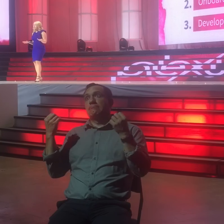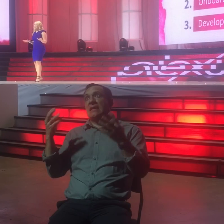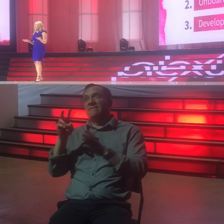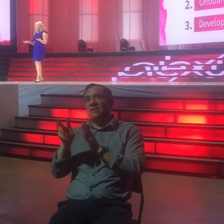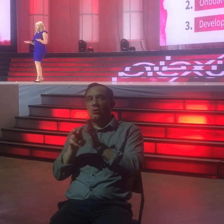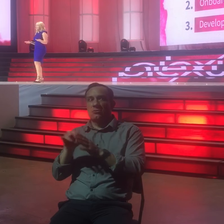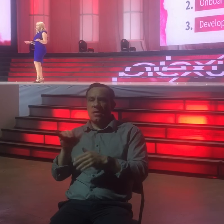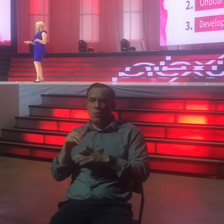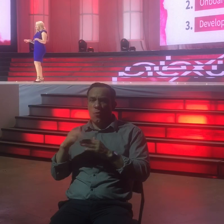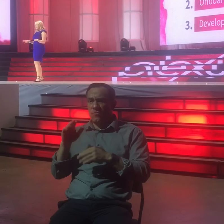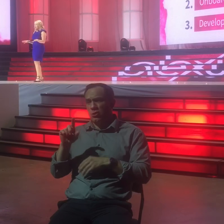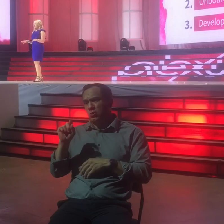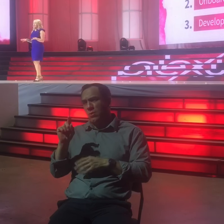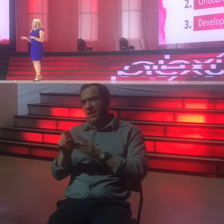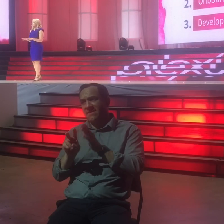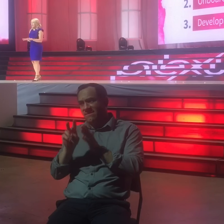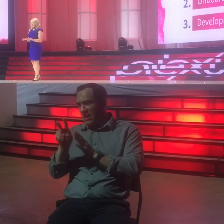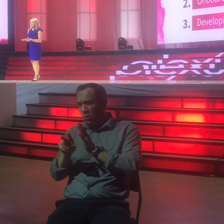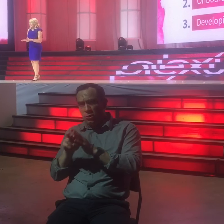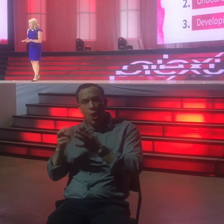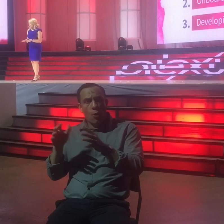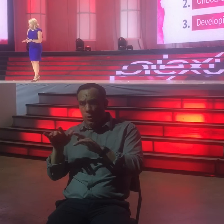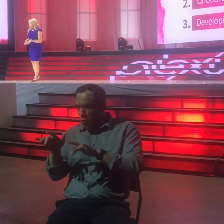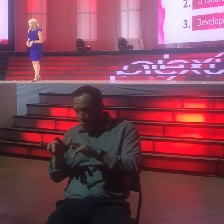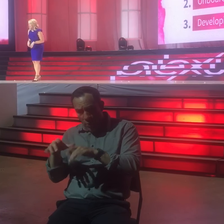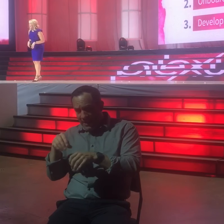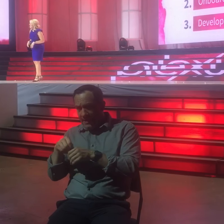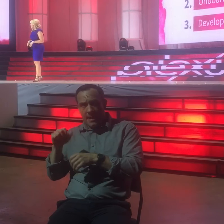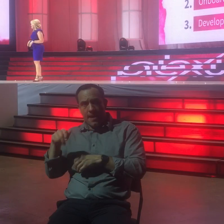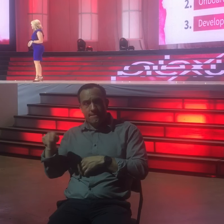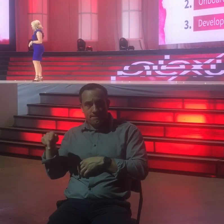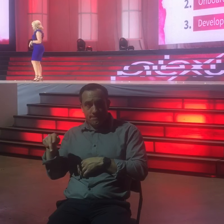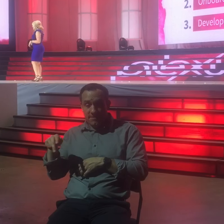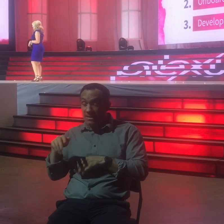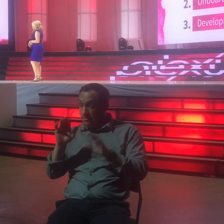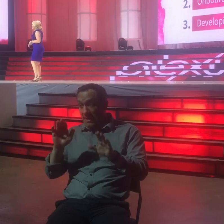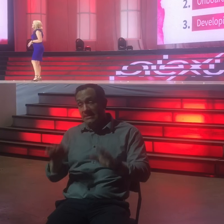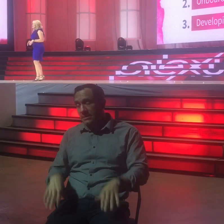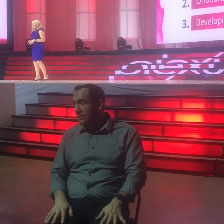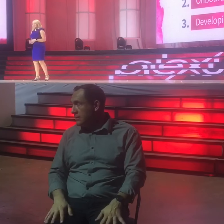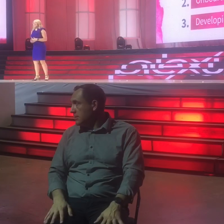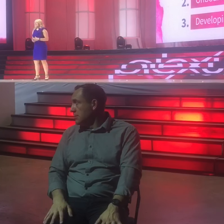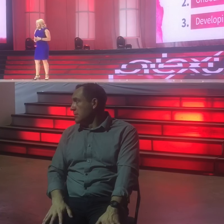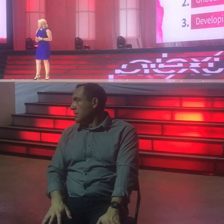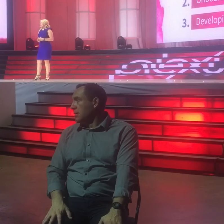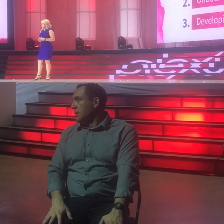over 20 videos that are already recorded and loaded into the app. Isn't that amazing?